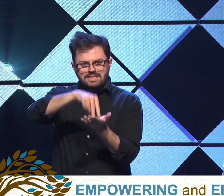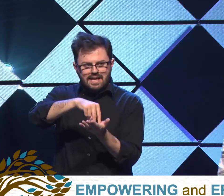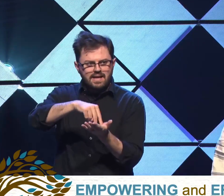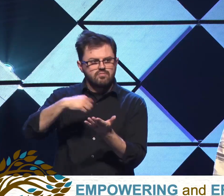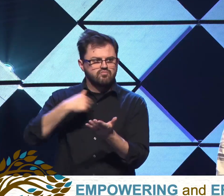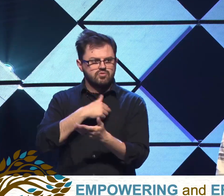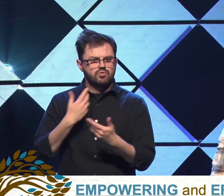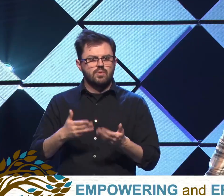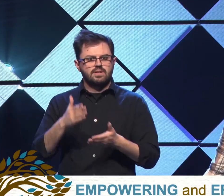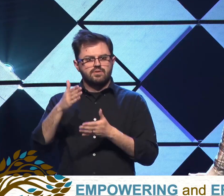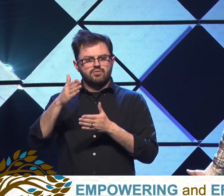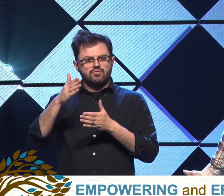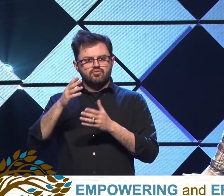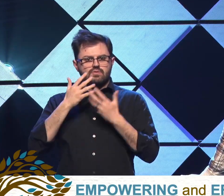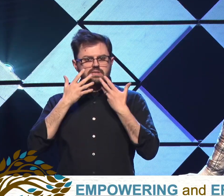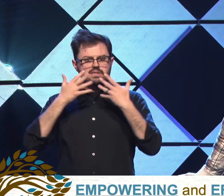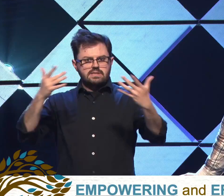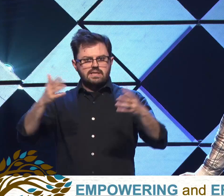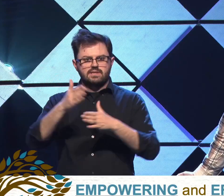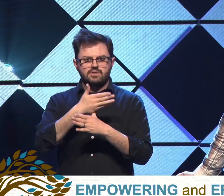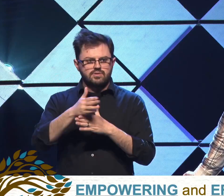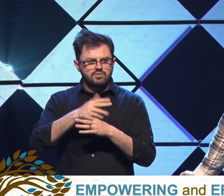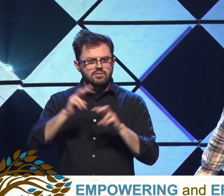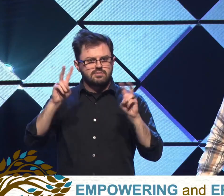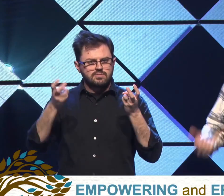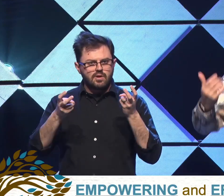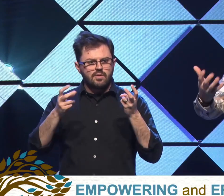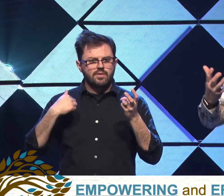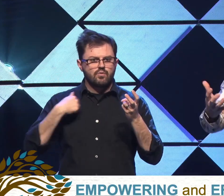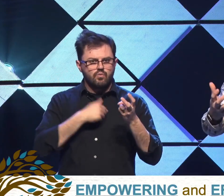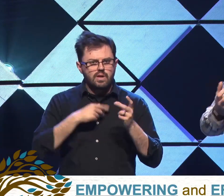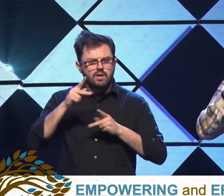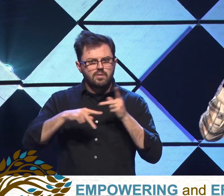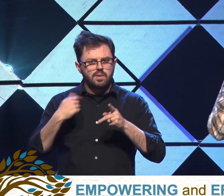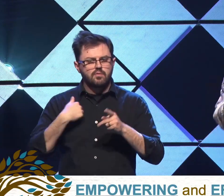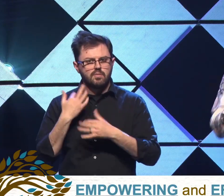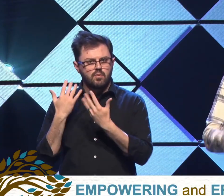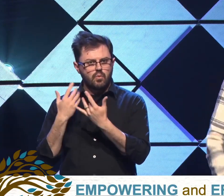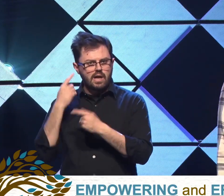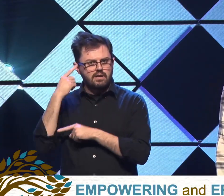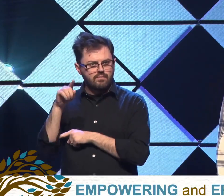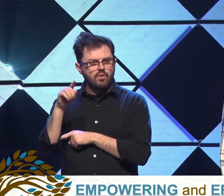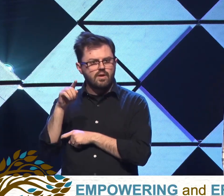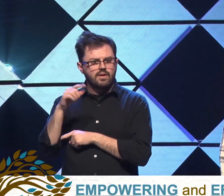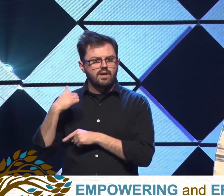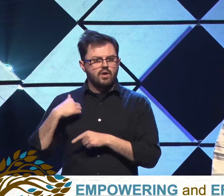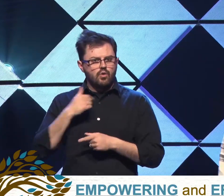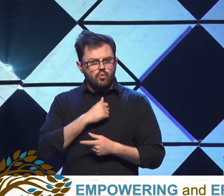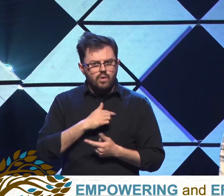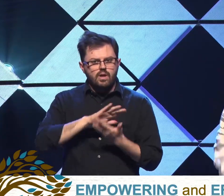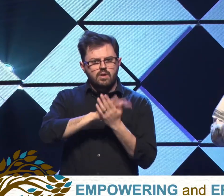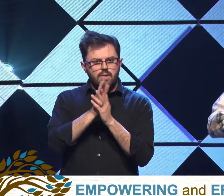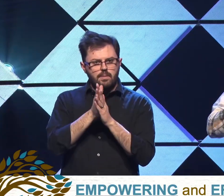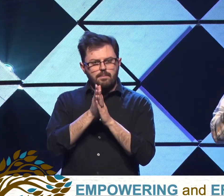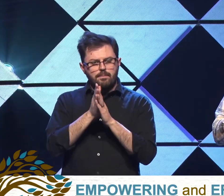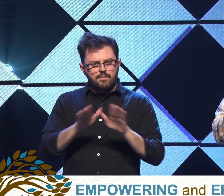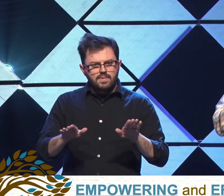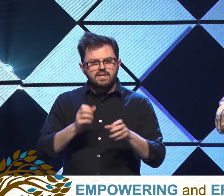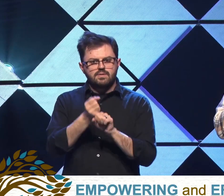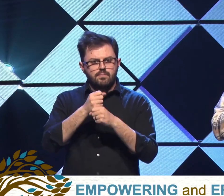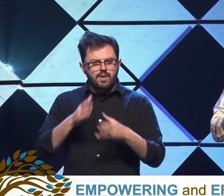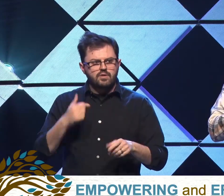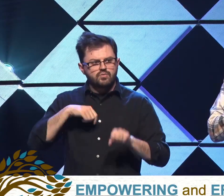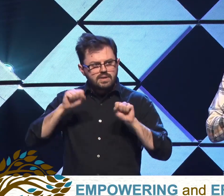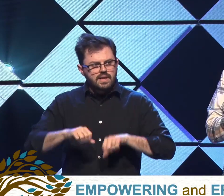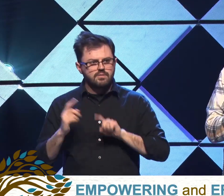We're the People we've been waiting for. And we are those peacemakers. We are those people that can go into our world and we can present